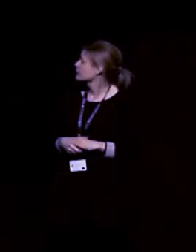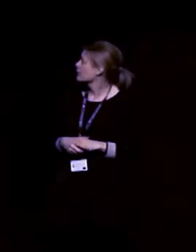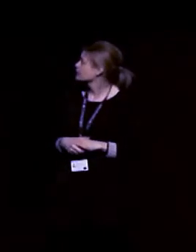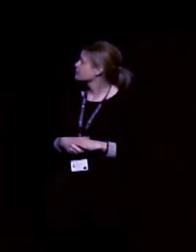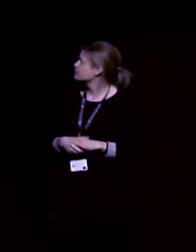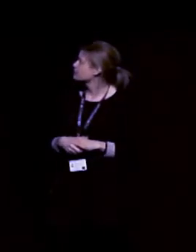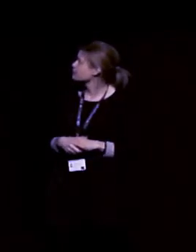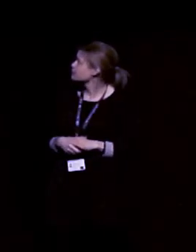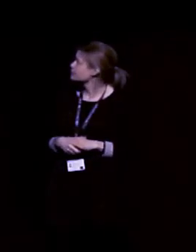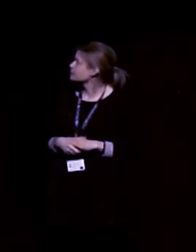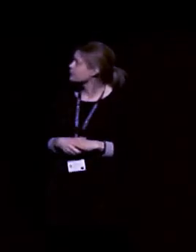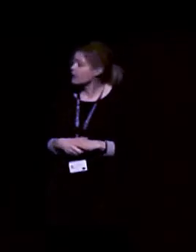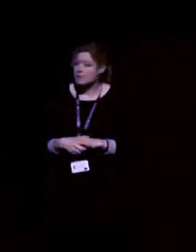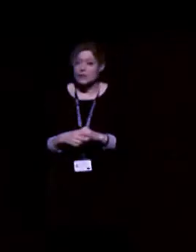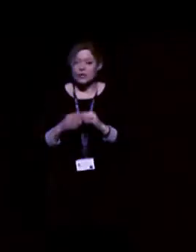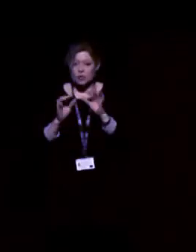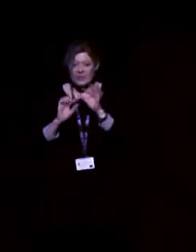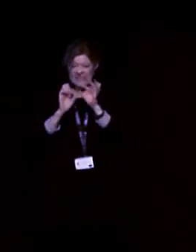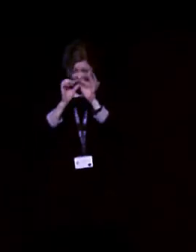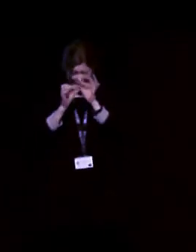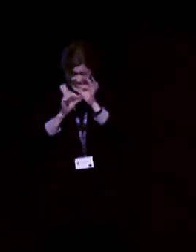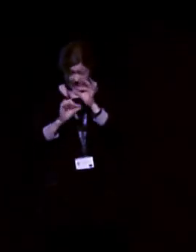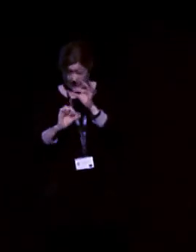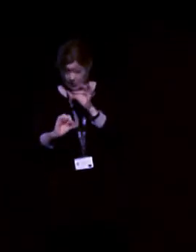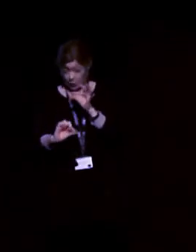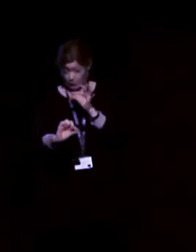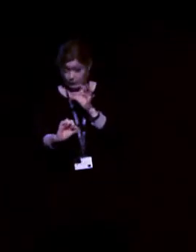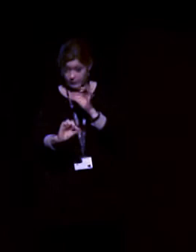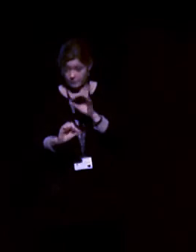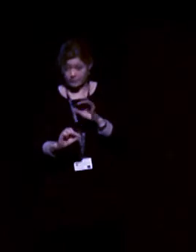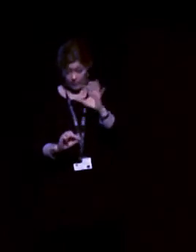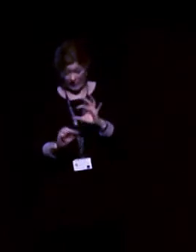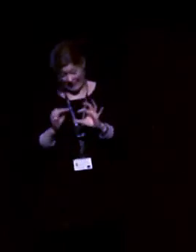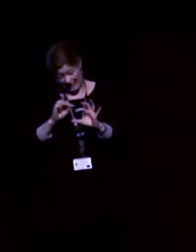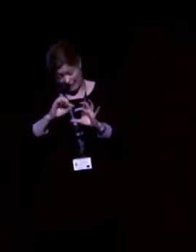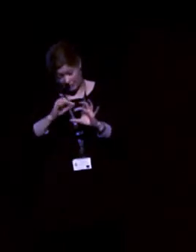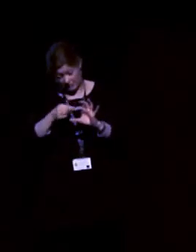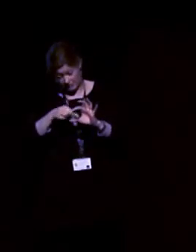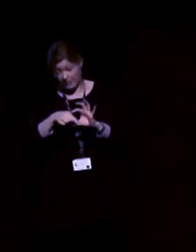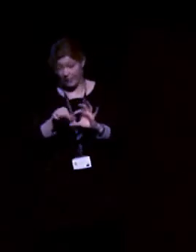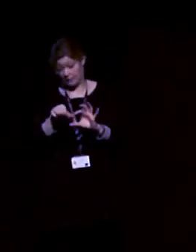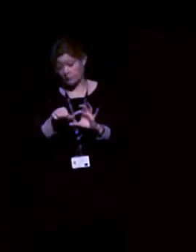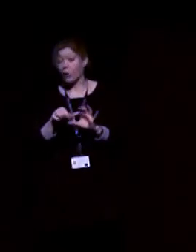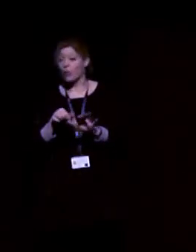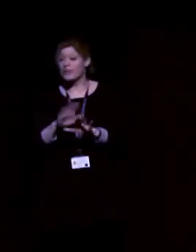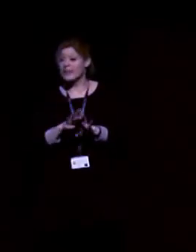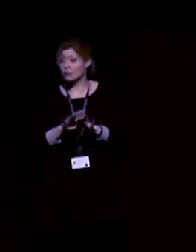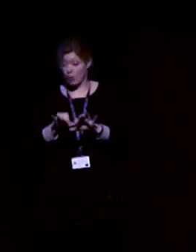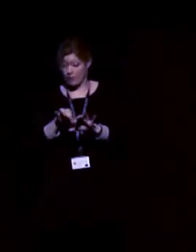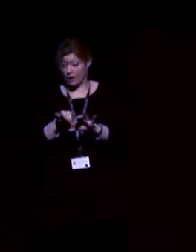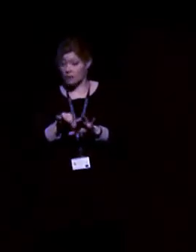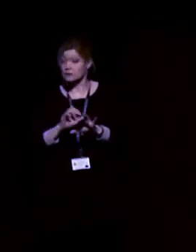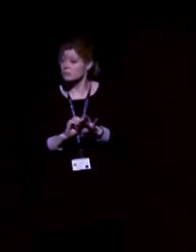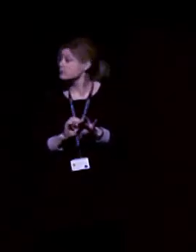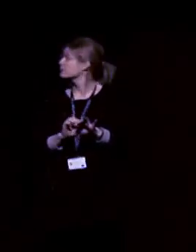So this is through a little endoscope or a telescope I put in the ear, and one makes a little cut inside the eardrum, and then you